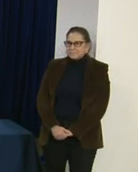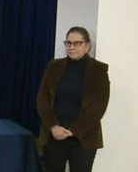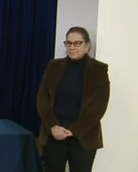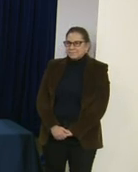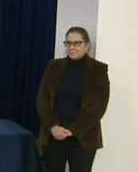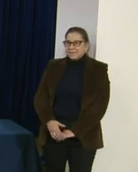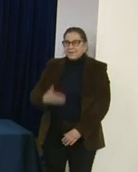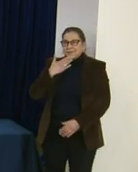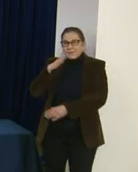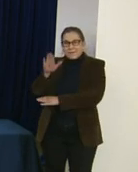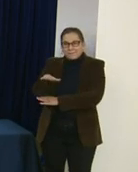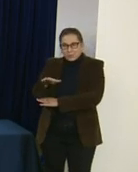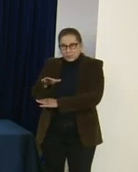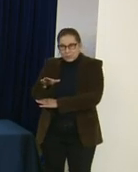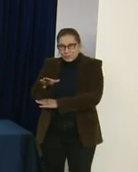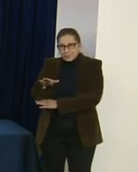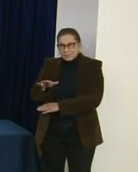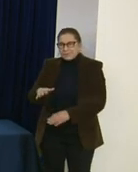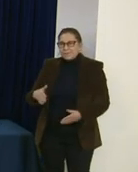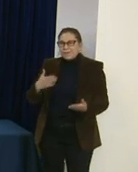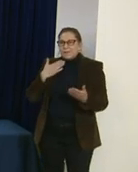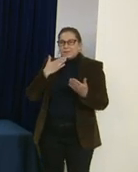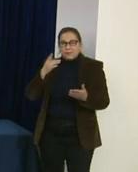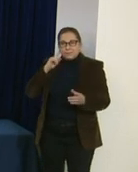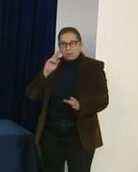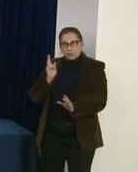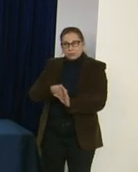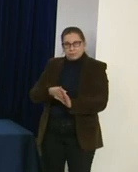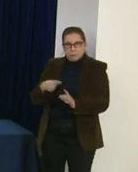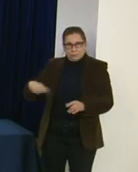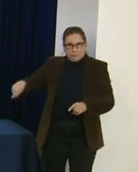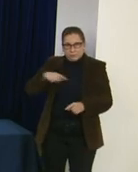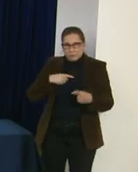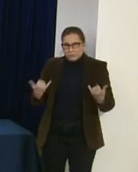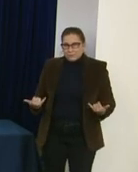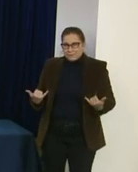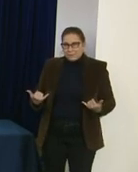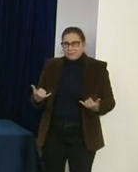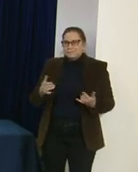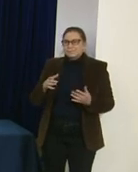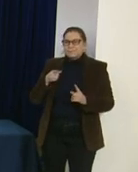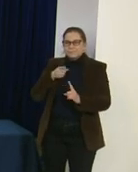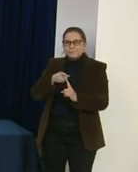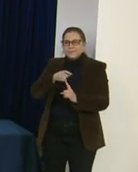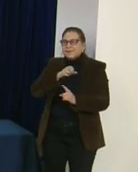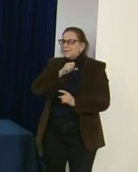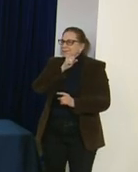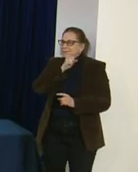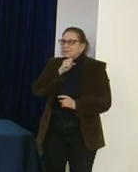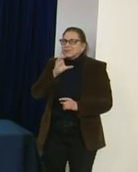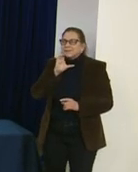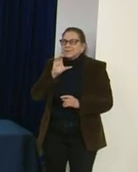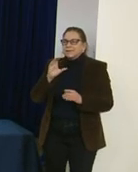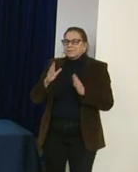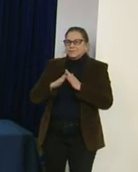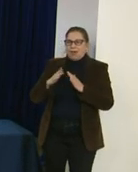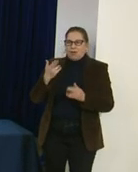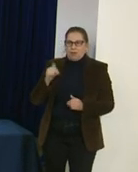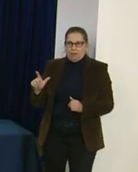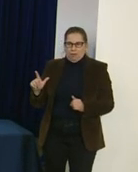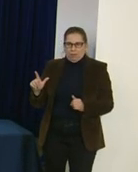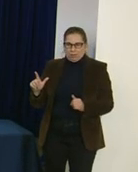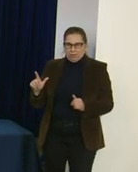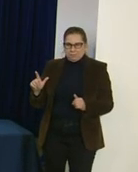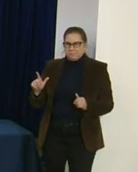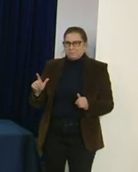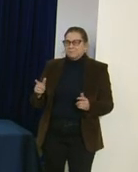good afternoon, and thank you for joining us for today's senior telephone town hall on the district's response to COVID-19. My name is Tomas Talmonte, and I'm the